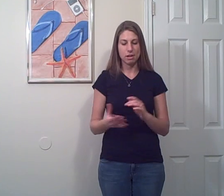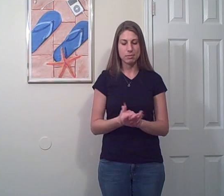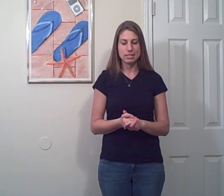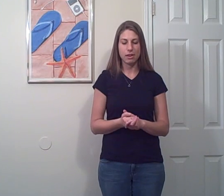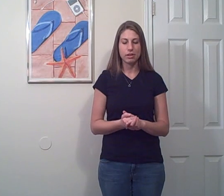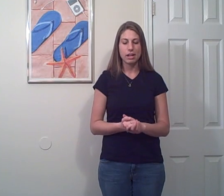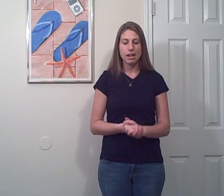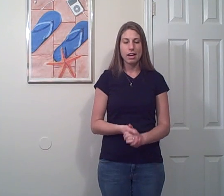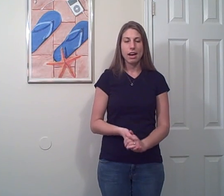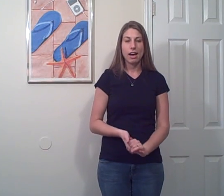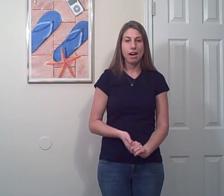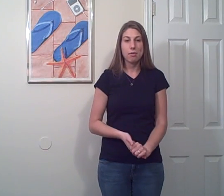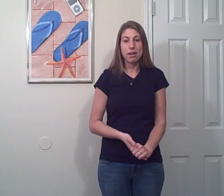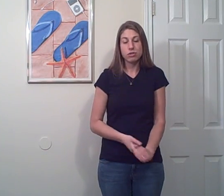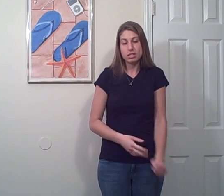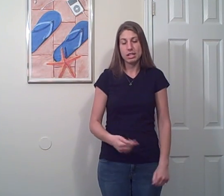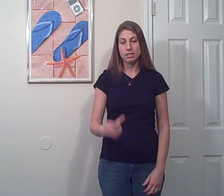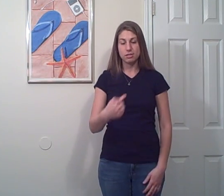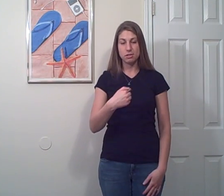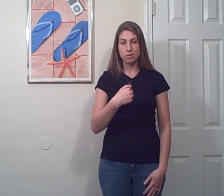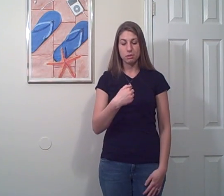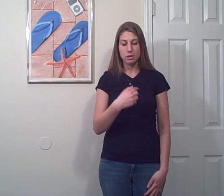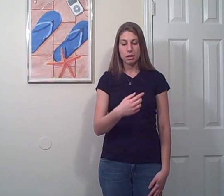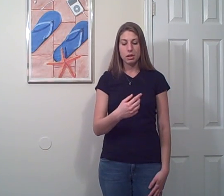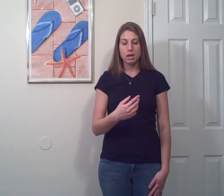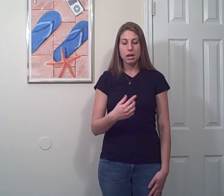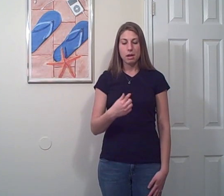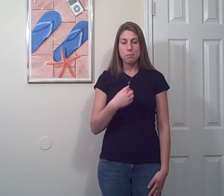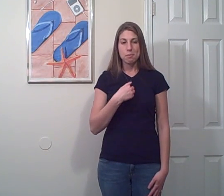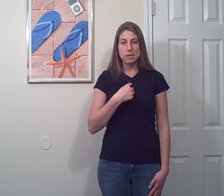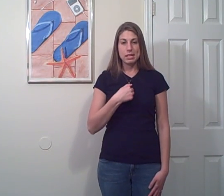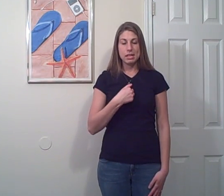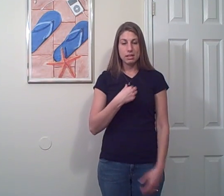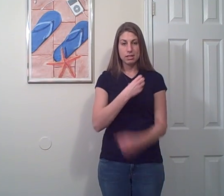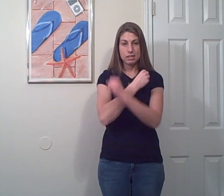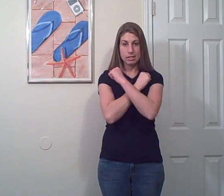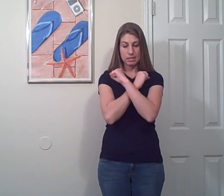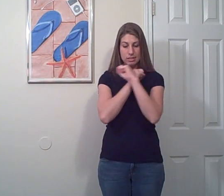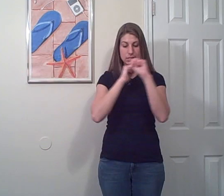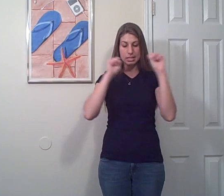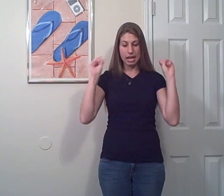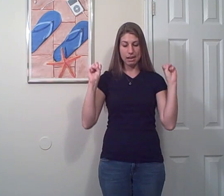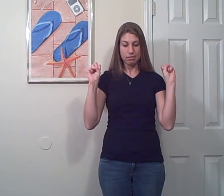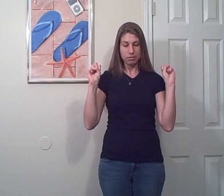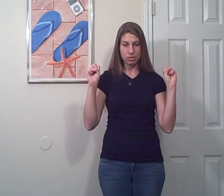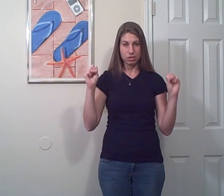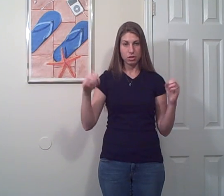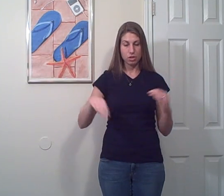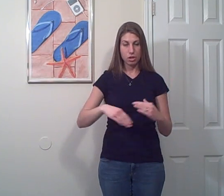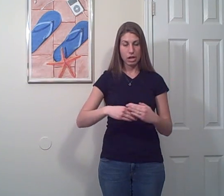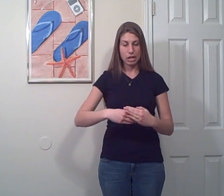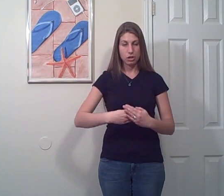So I've translated into me, saved, a